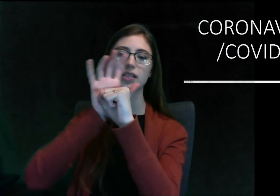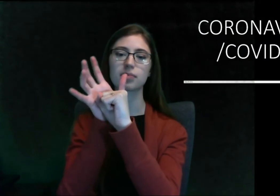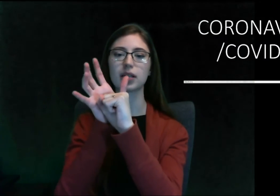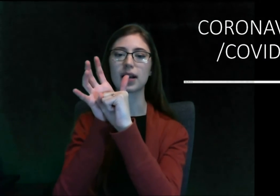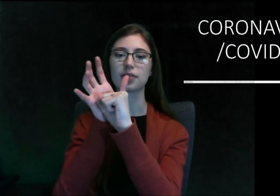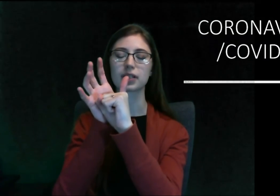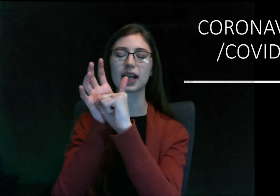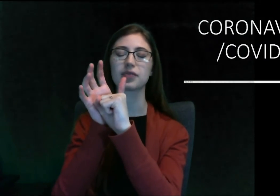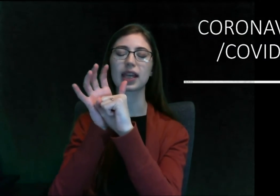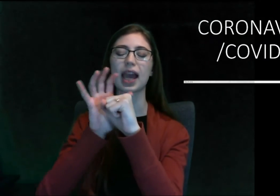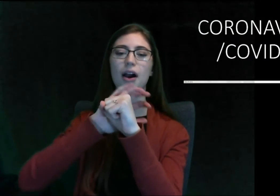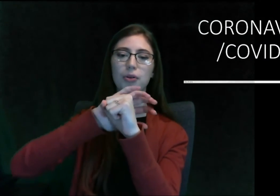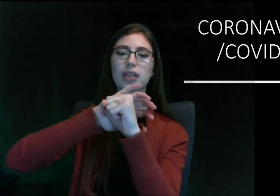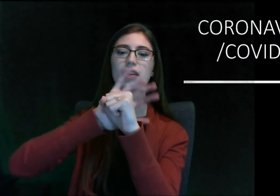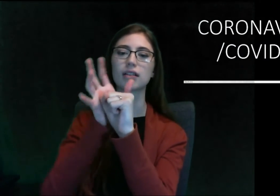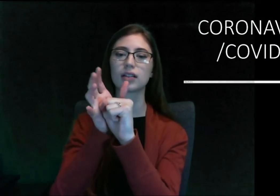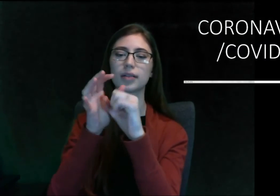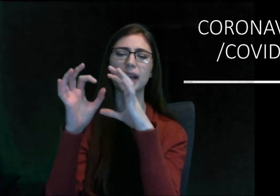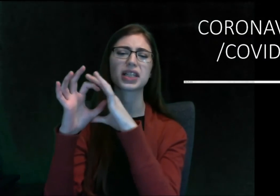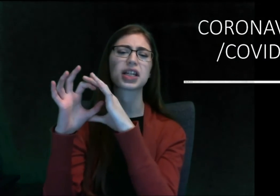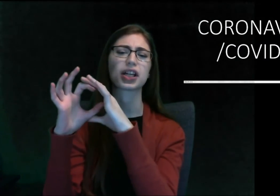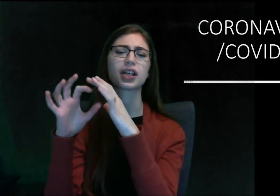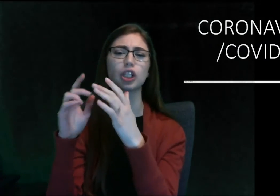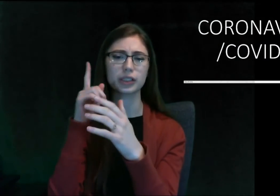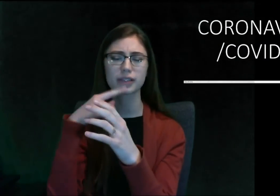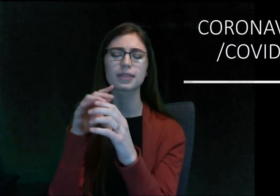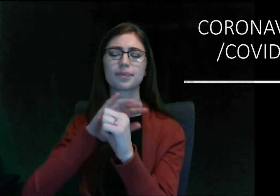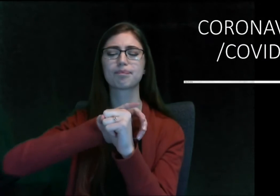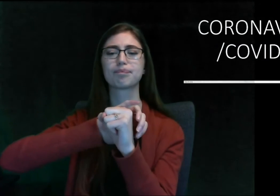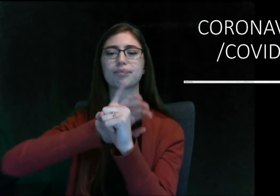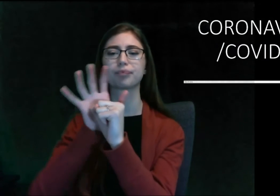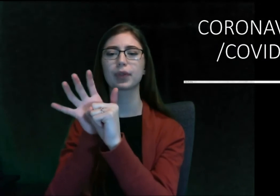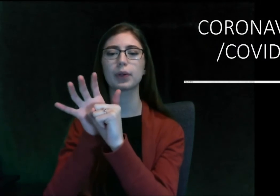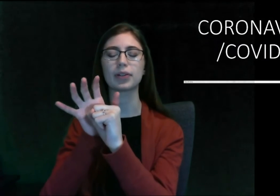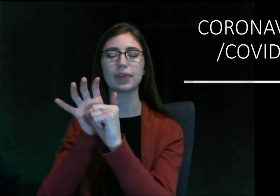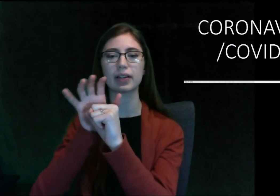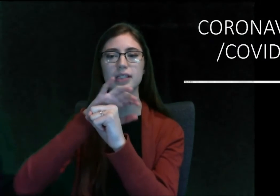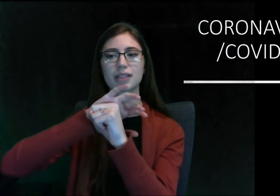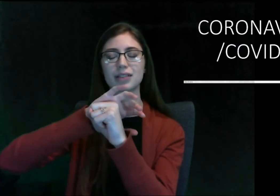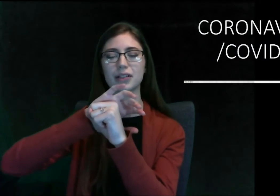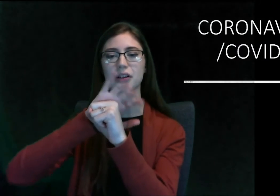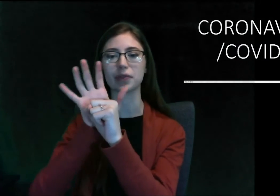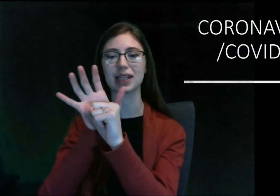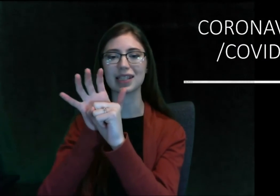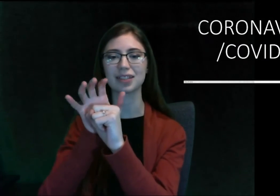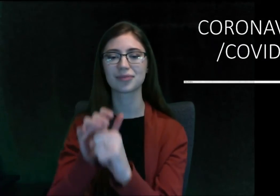spin around, kind of like how the bacteria looks. Coronavirus for COVID-19.